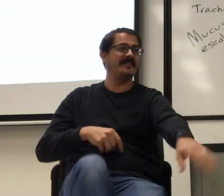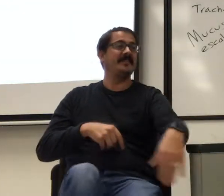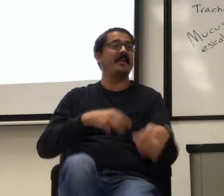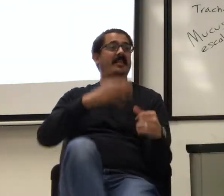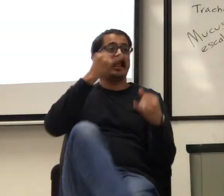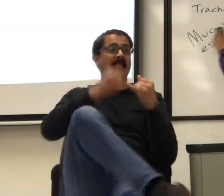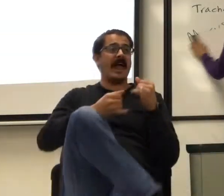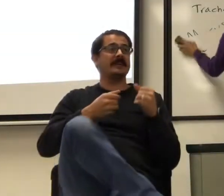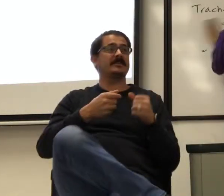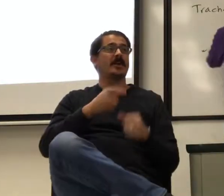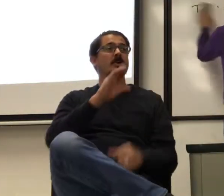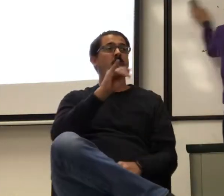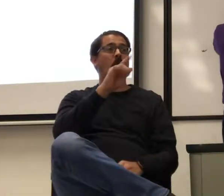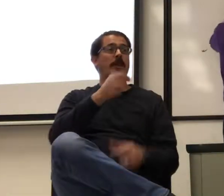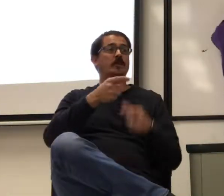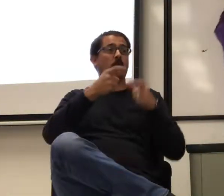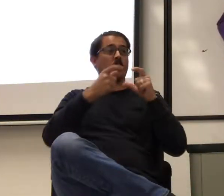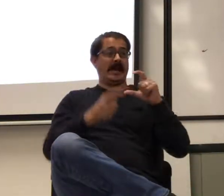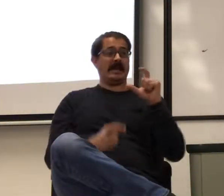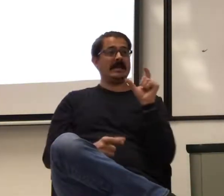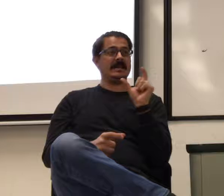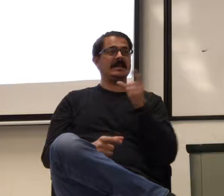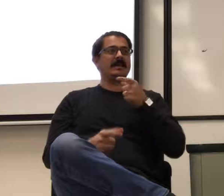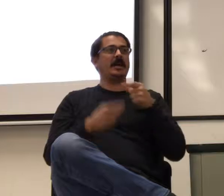my last trachea note.